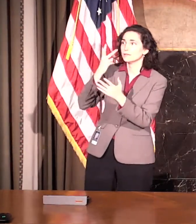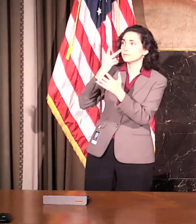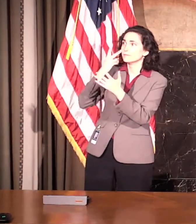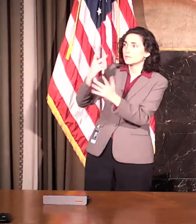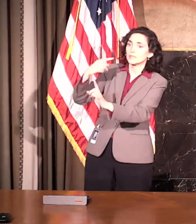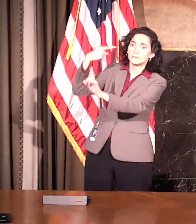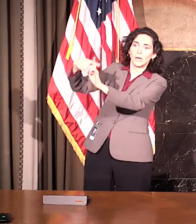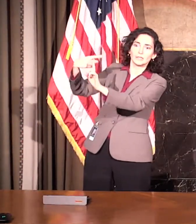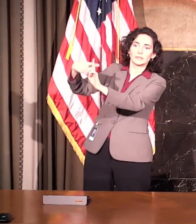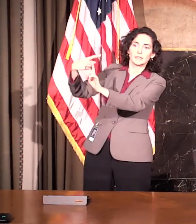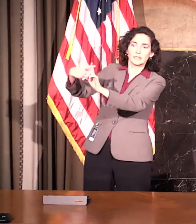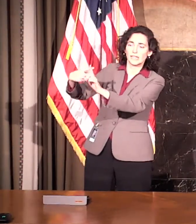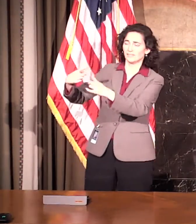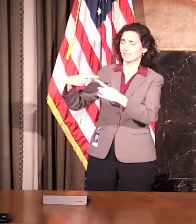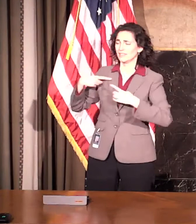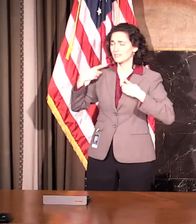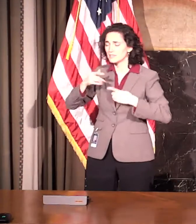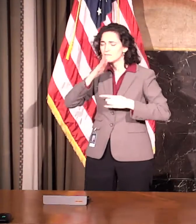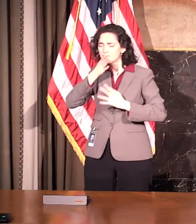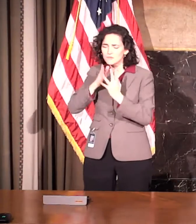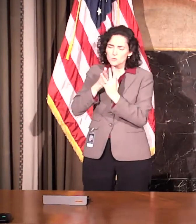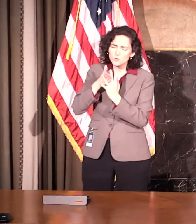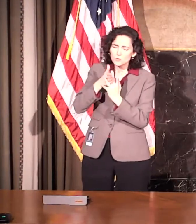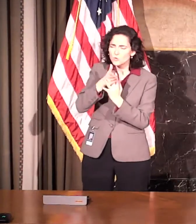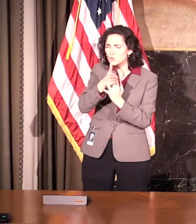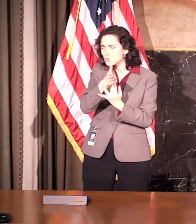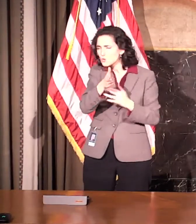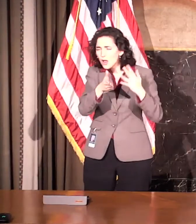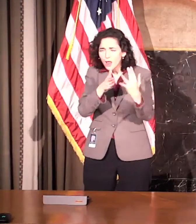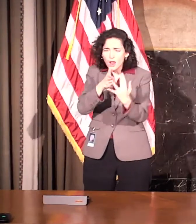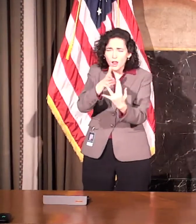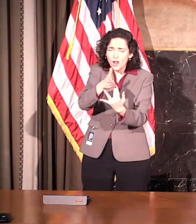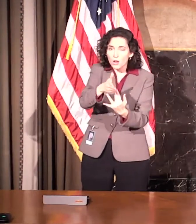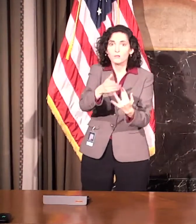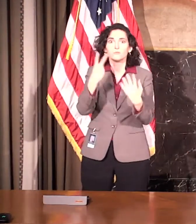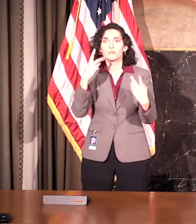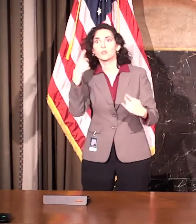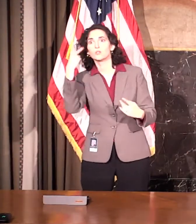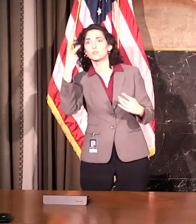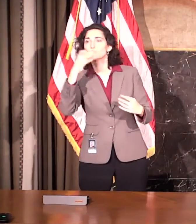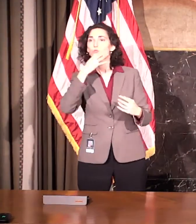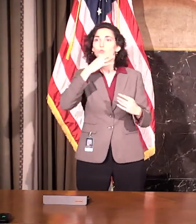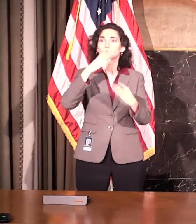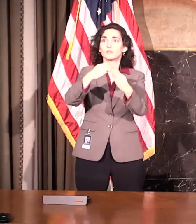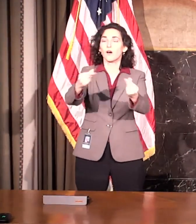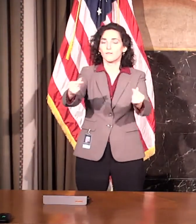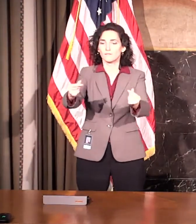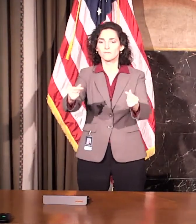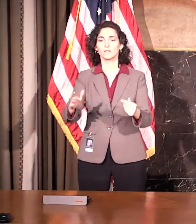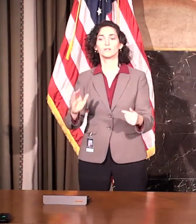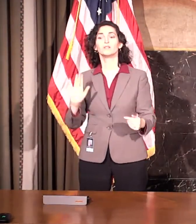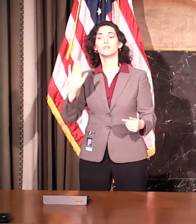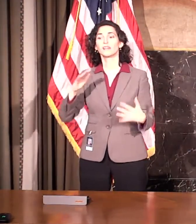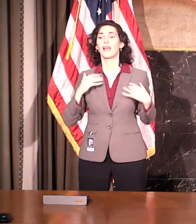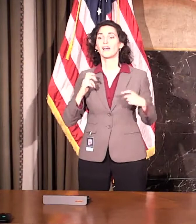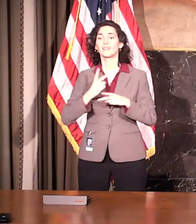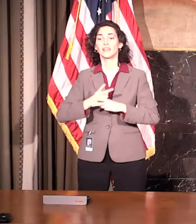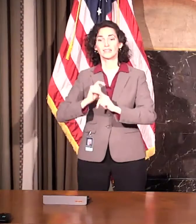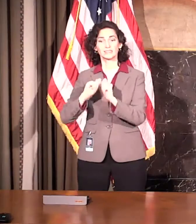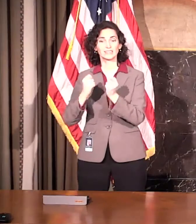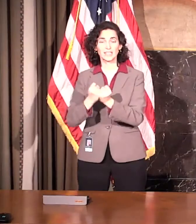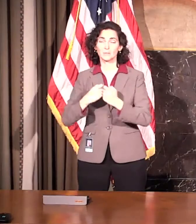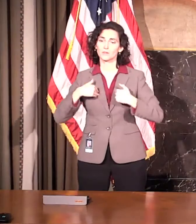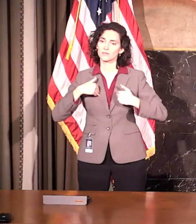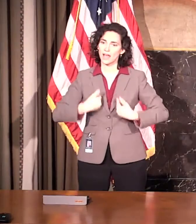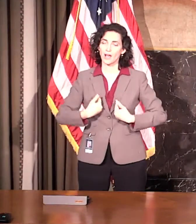the end of the tunnel with this pandemic. Our healthcare teams are tired. We have been battling COVID-19 for 9